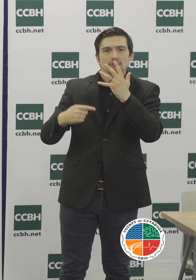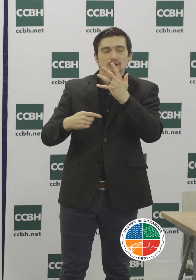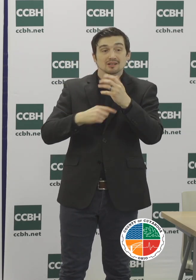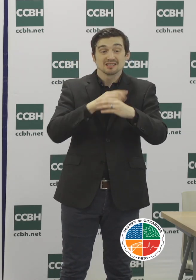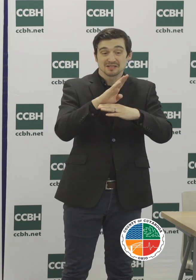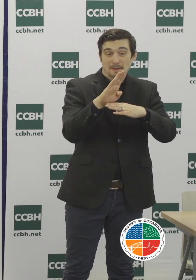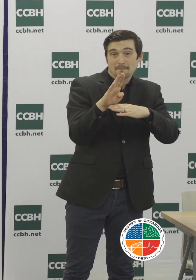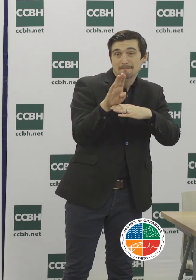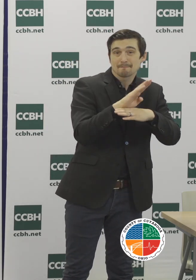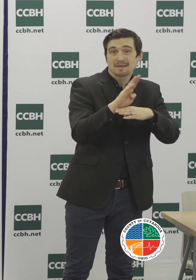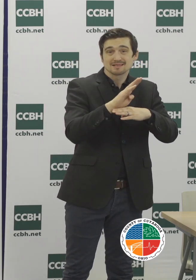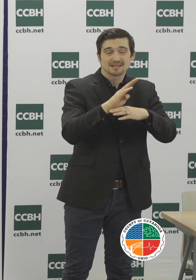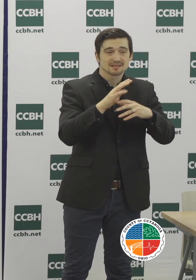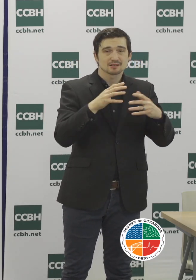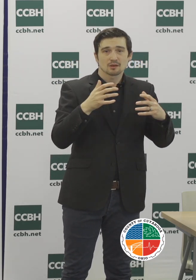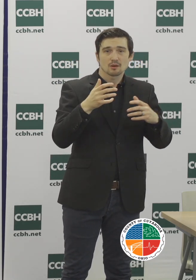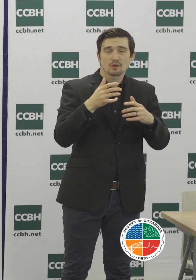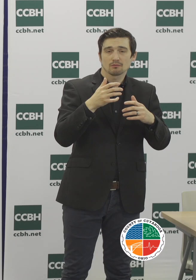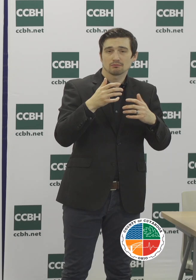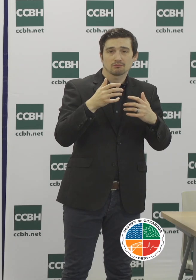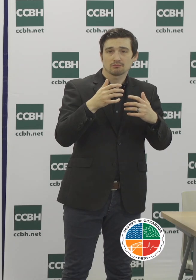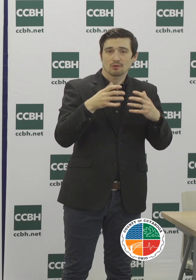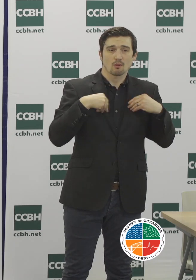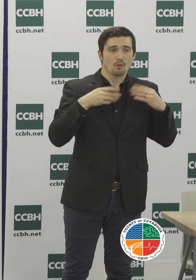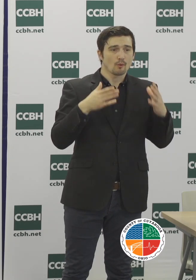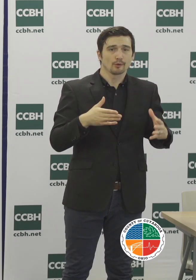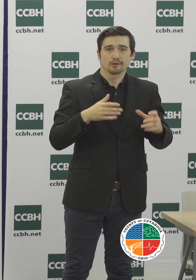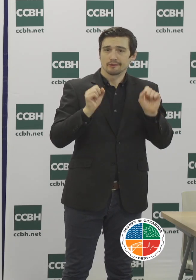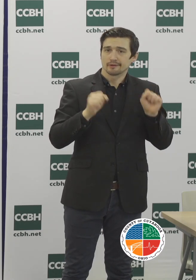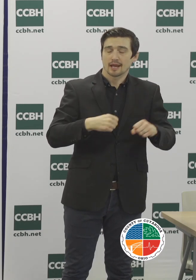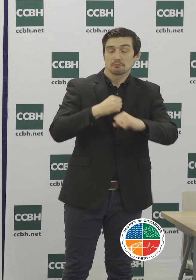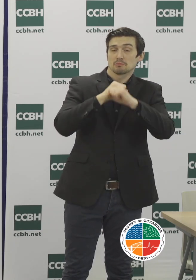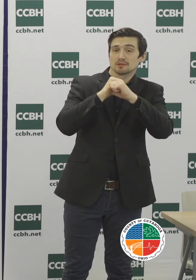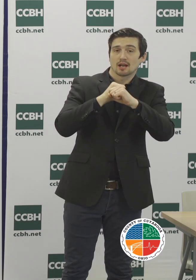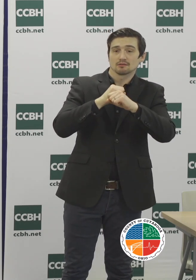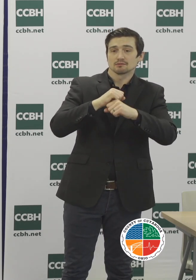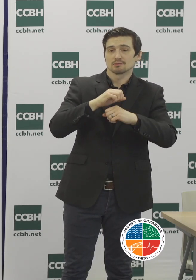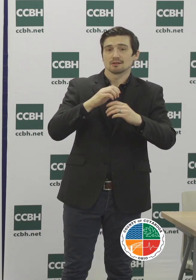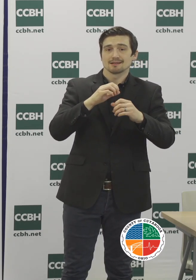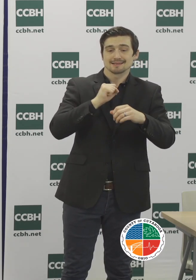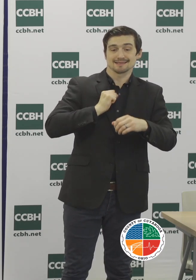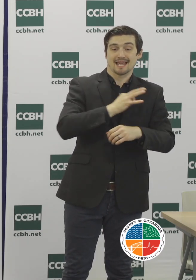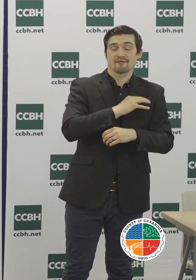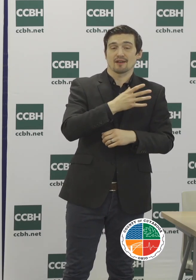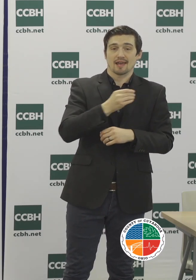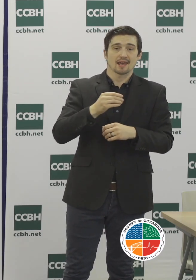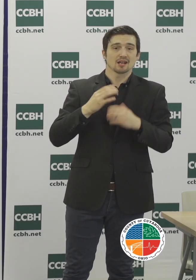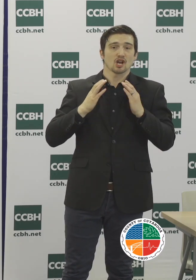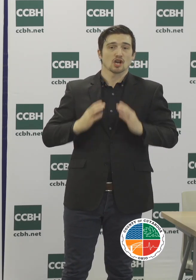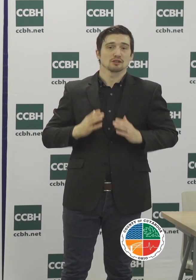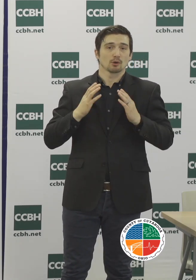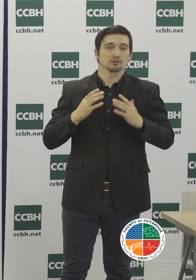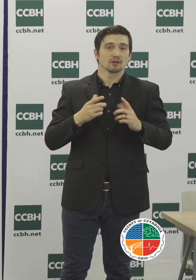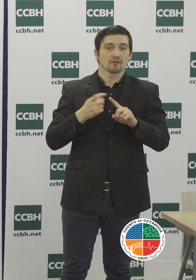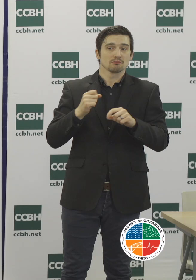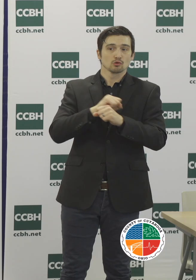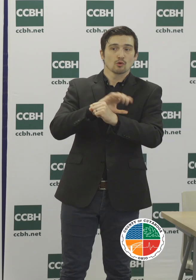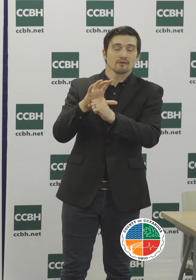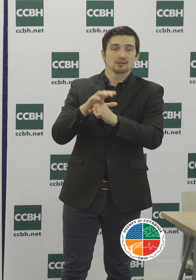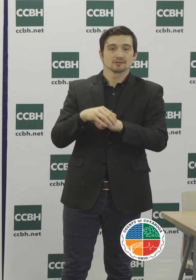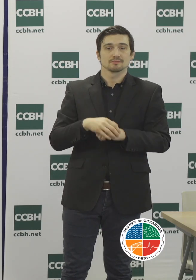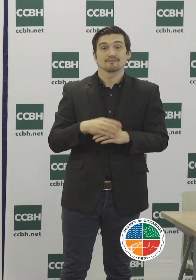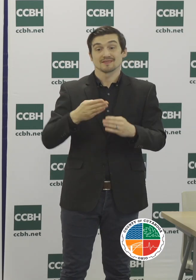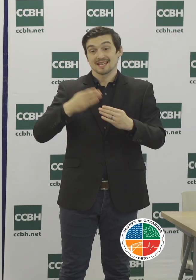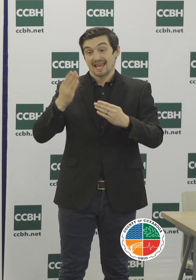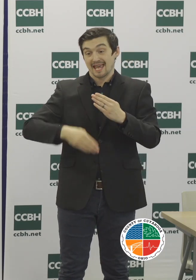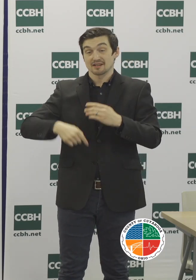job possible of protecting staff and customers from exposure to COVID. By the end of this month, it's estimated that